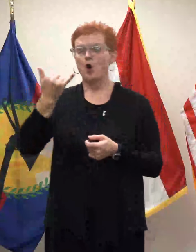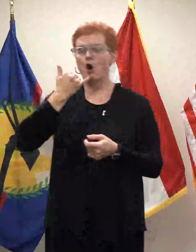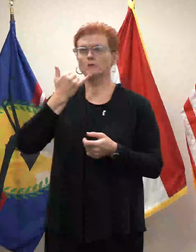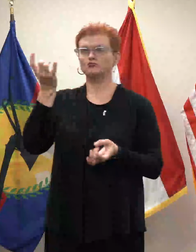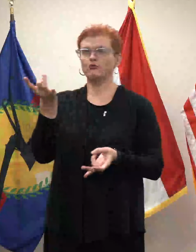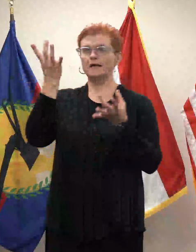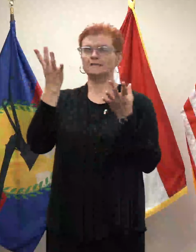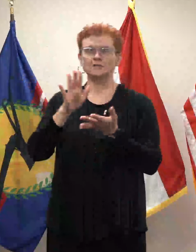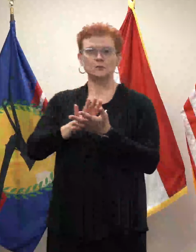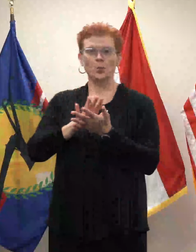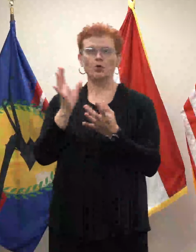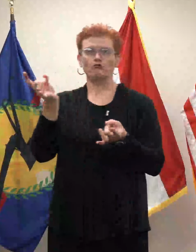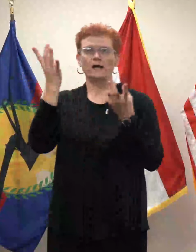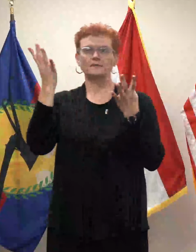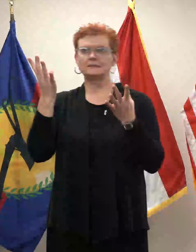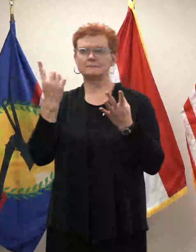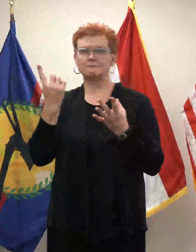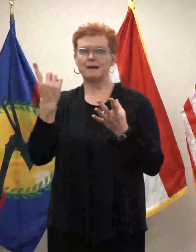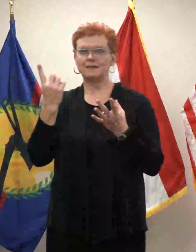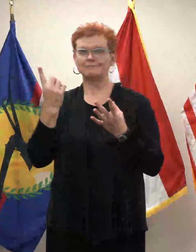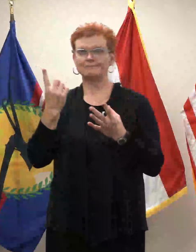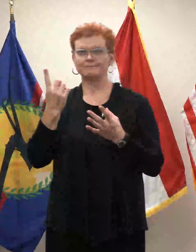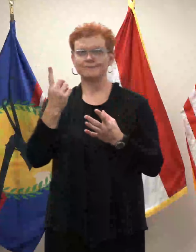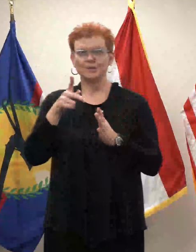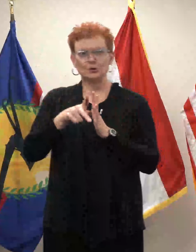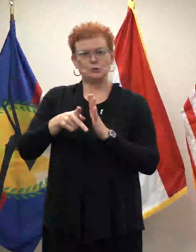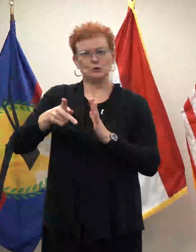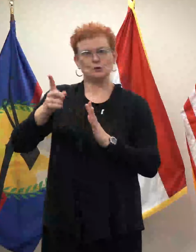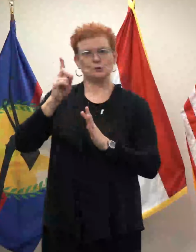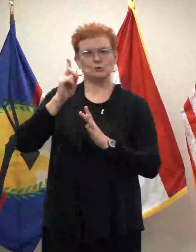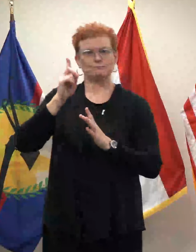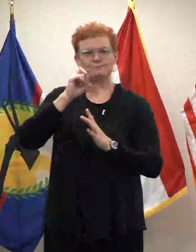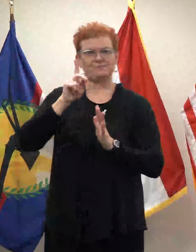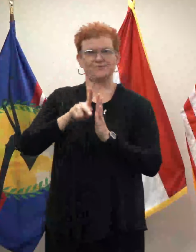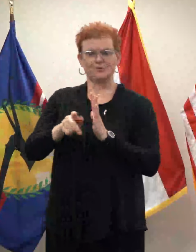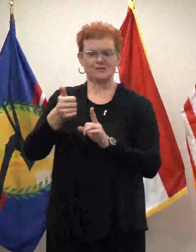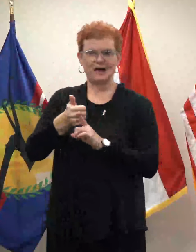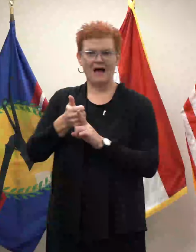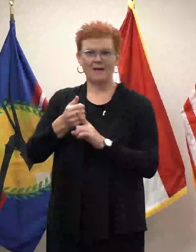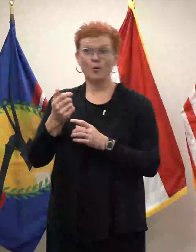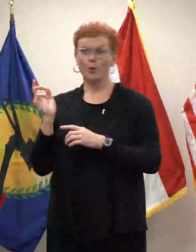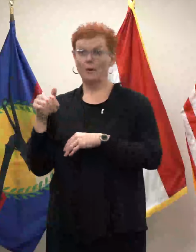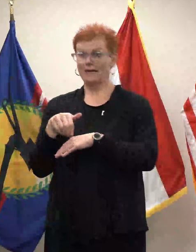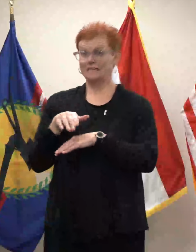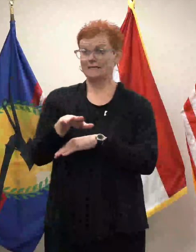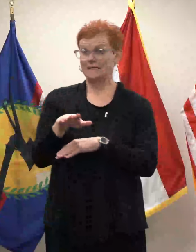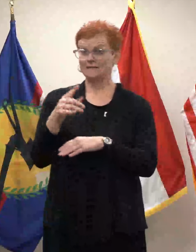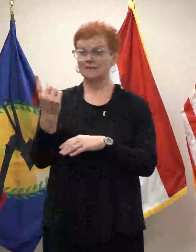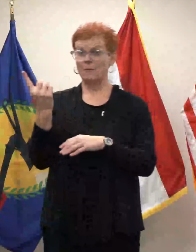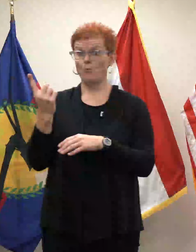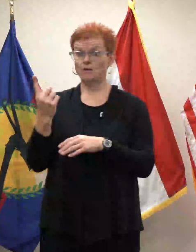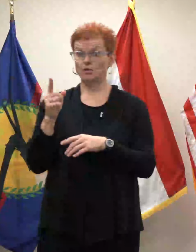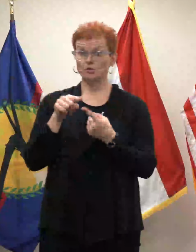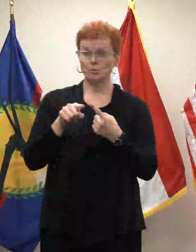and they're having a school crisis, they're acting out at school, maybe some suicide thoughts. We could send a mobile outreach team out to them, out to their home, or sometimes the school,